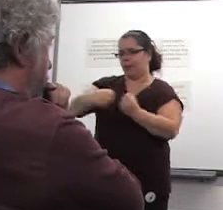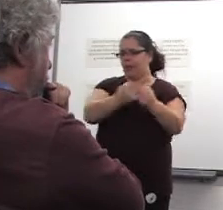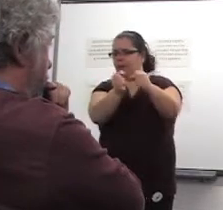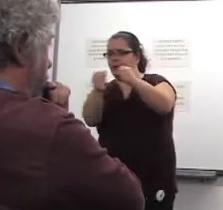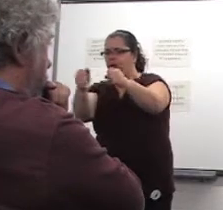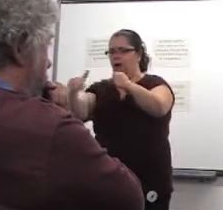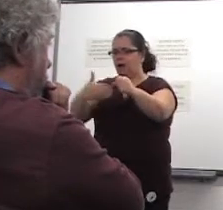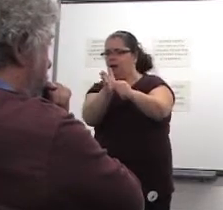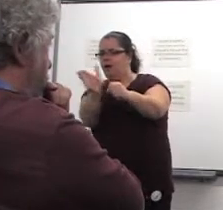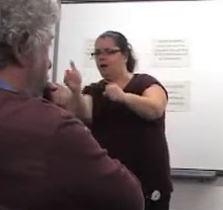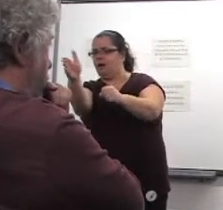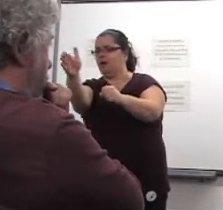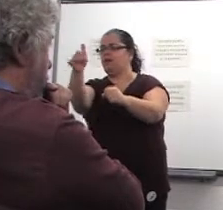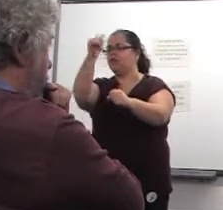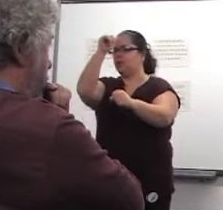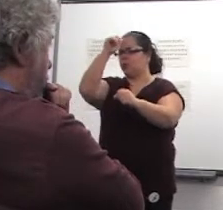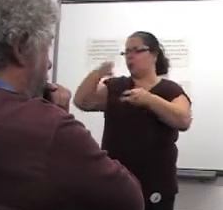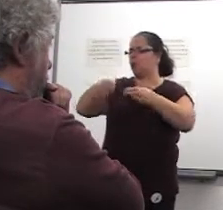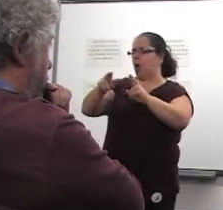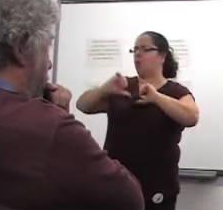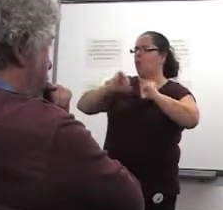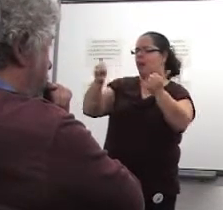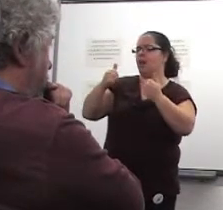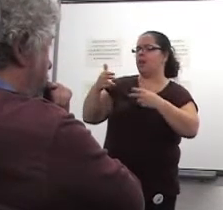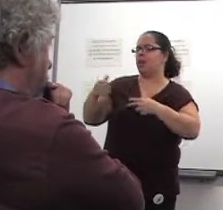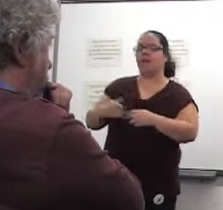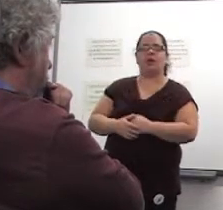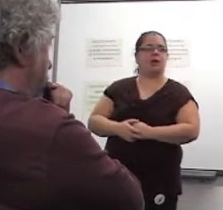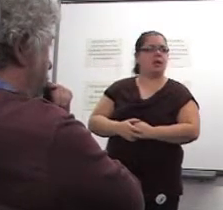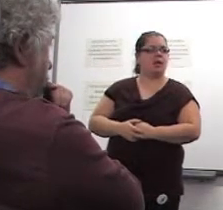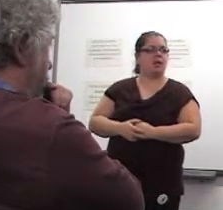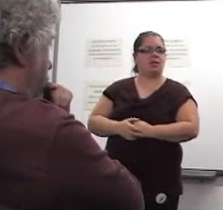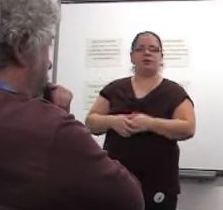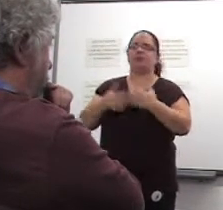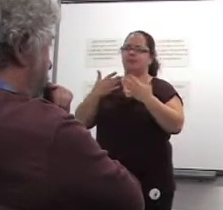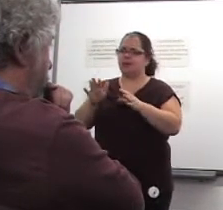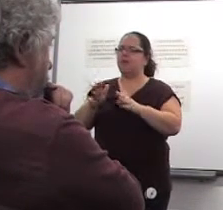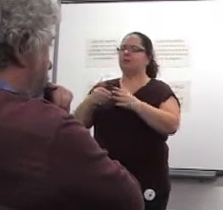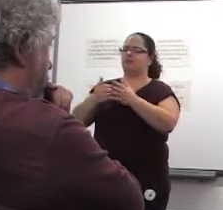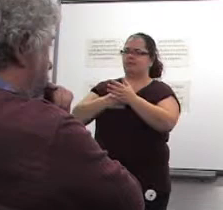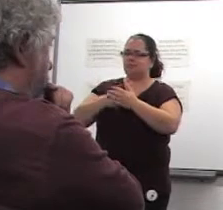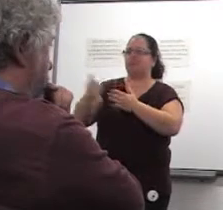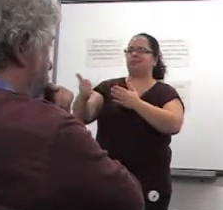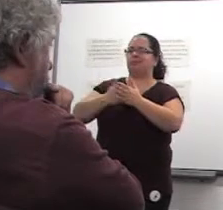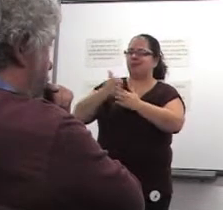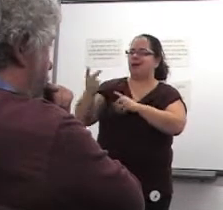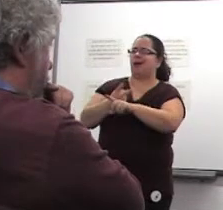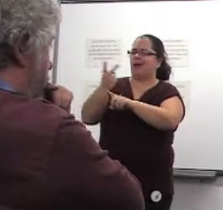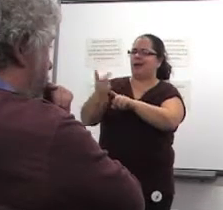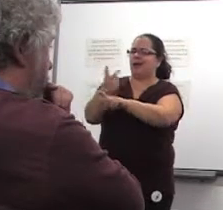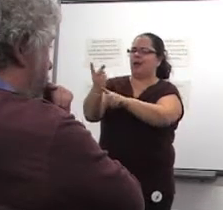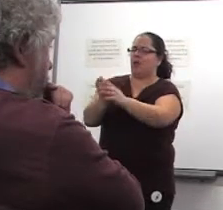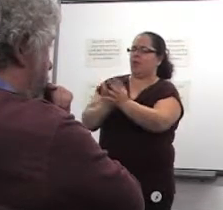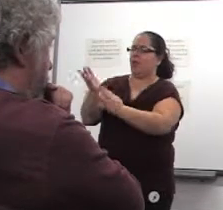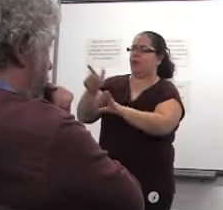bend. He knew the road well. He had worn it down over the years with this daily